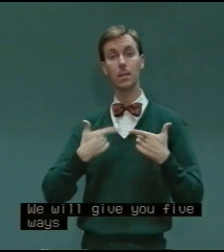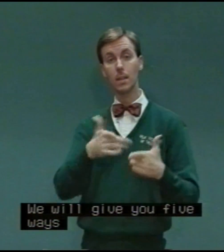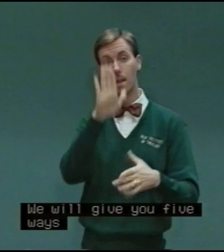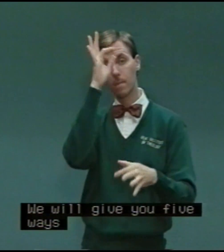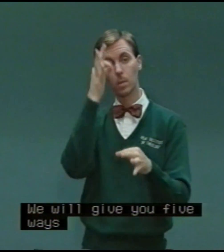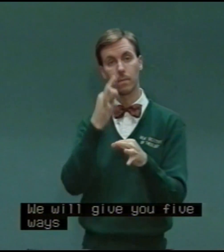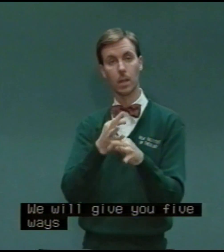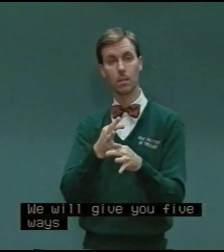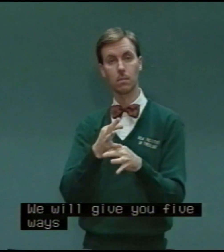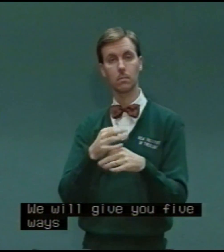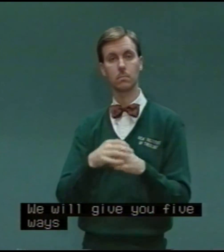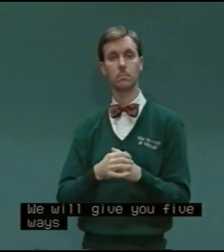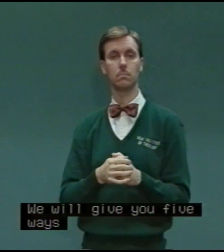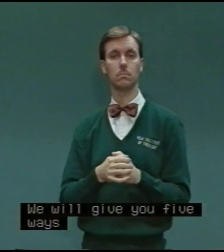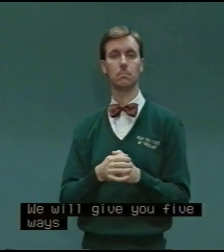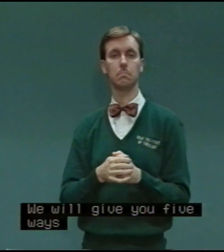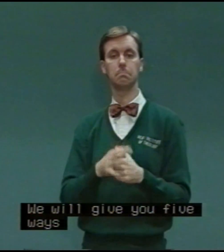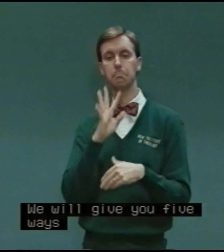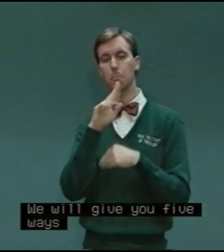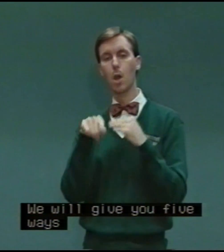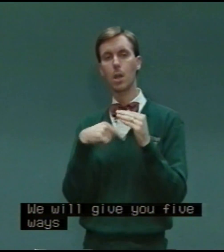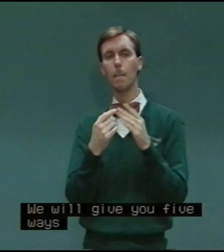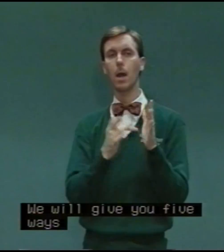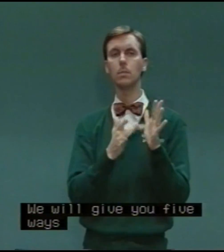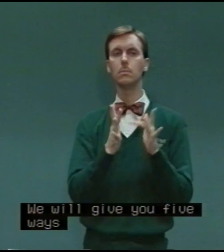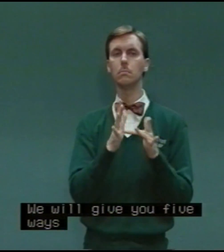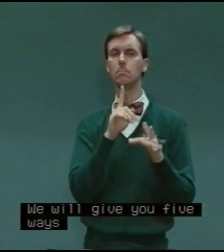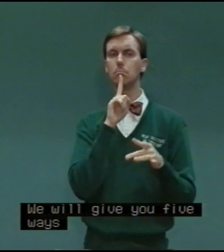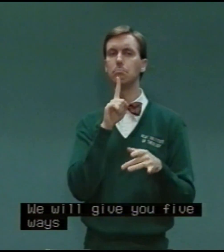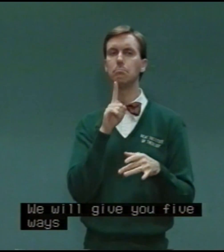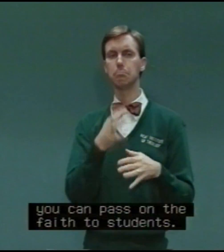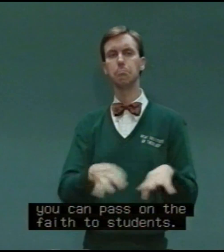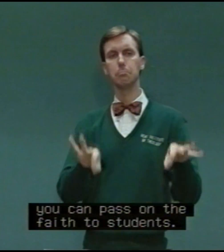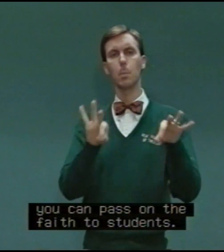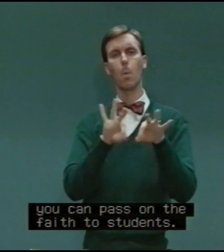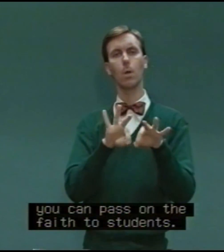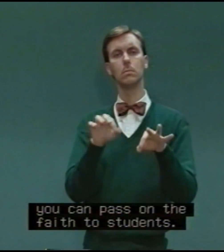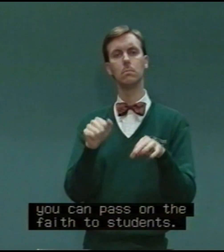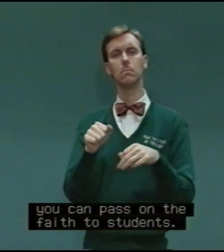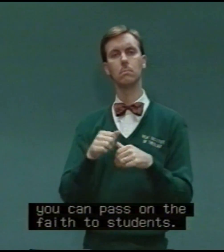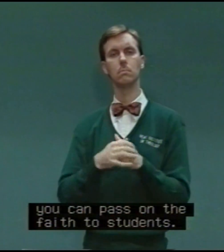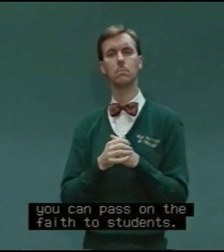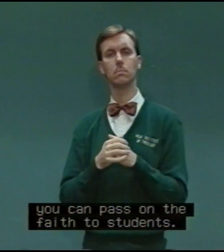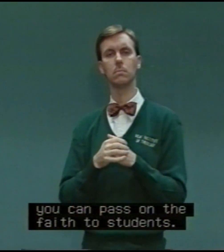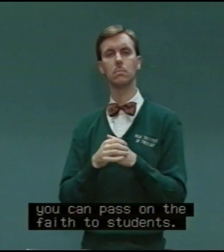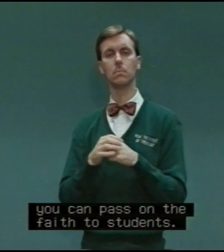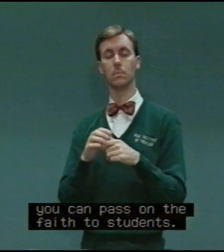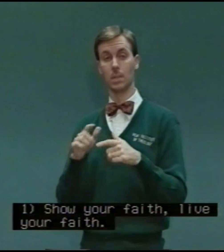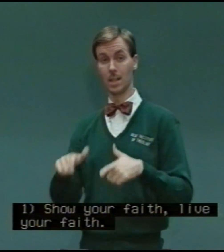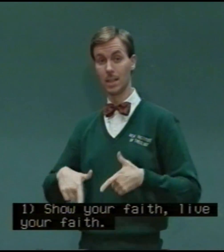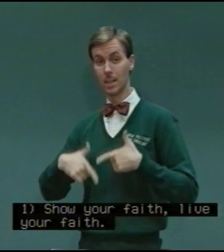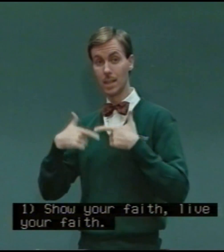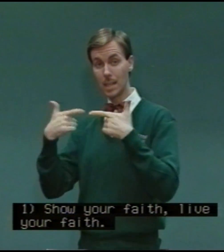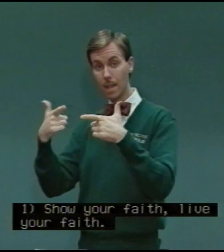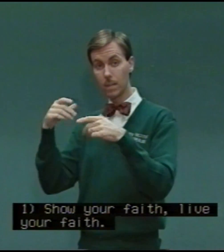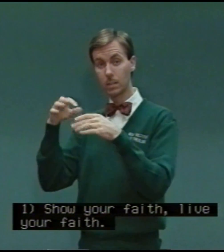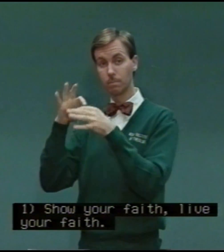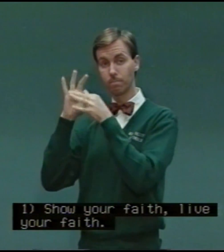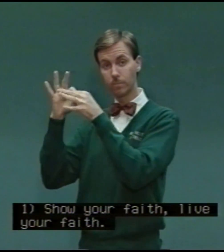you can pass on the faith to students one